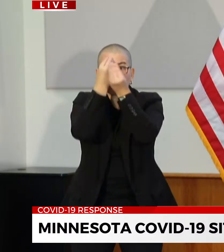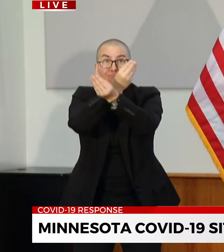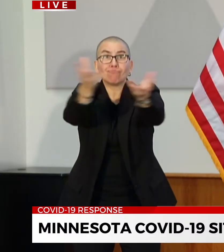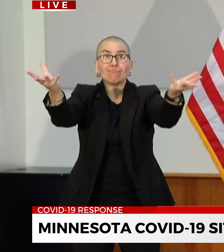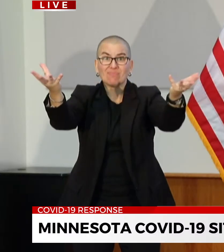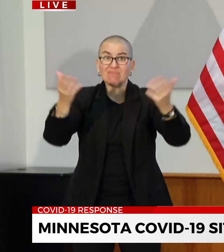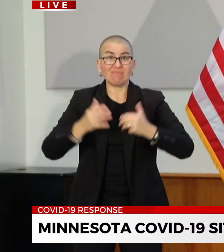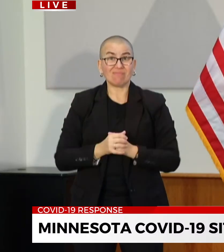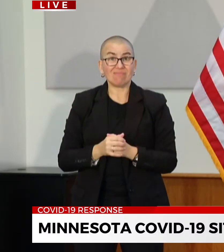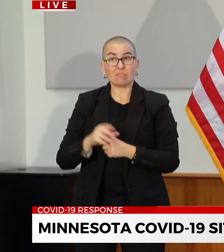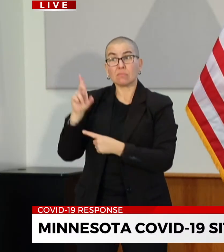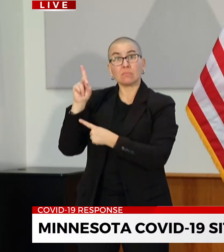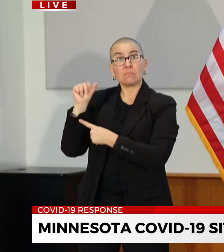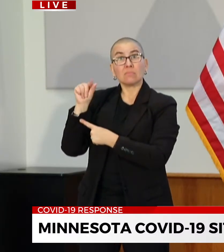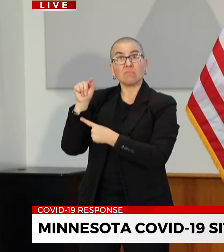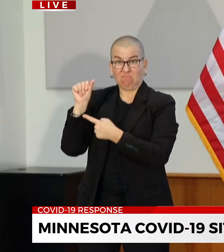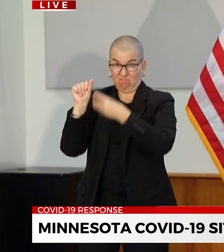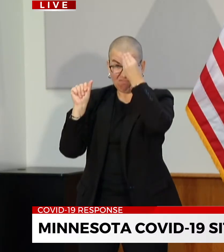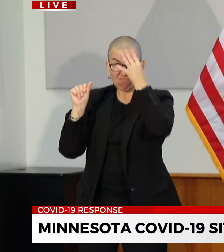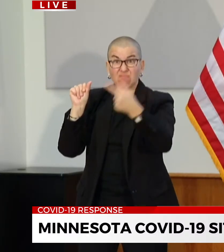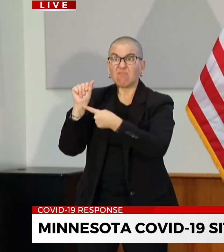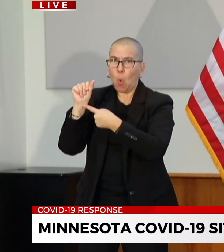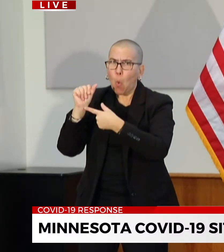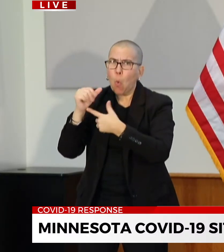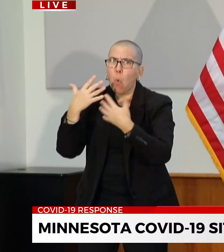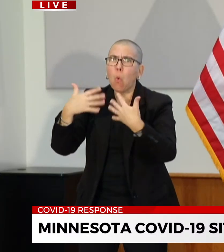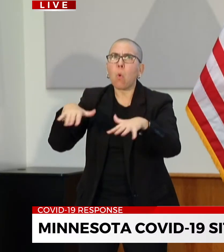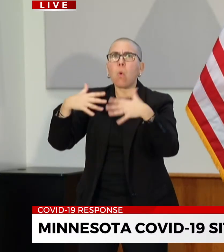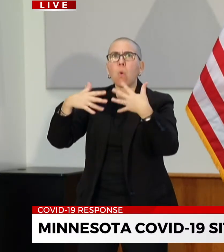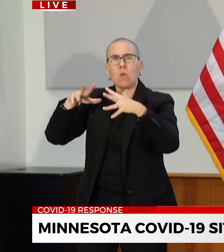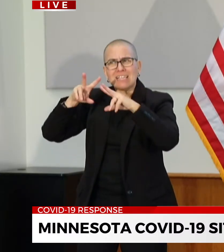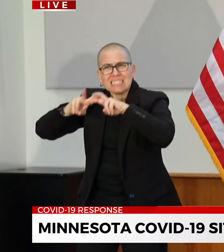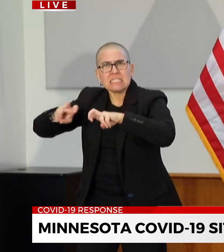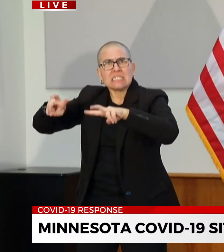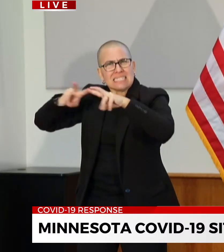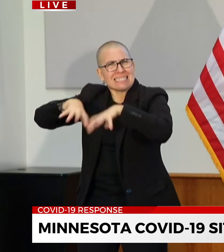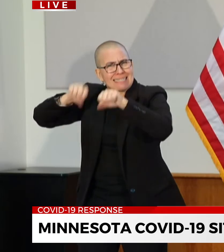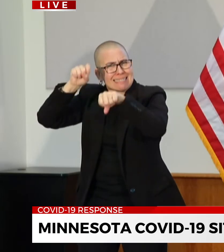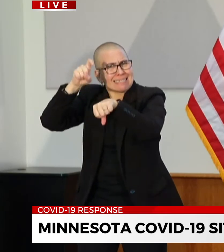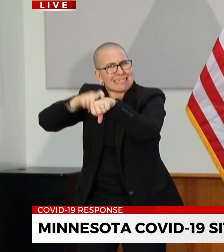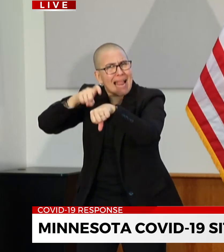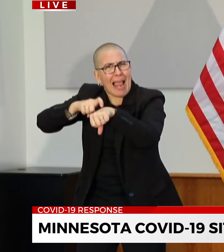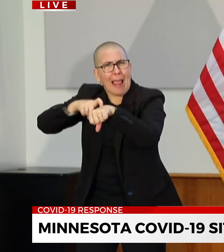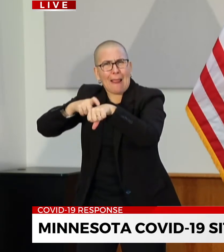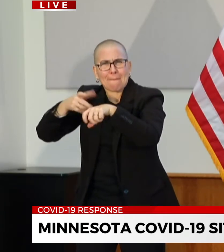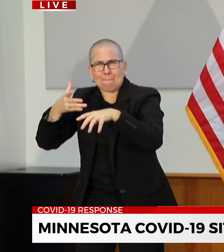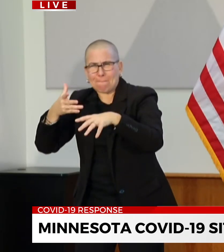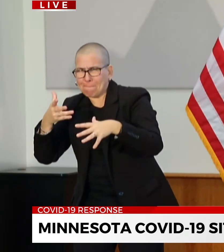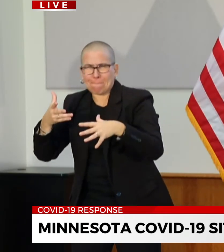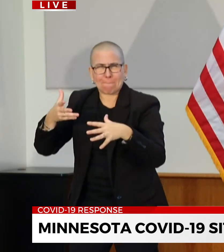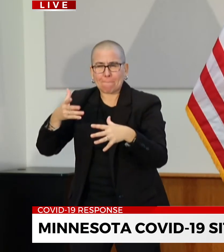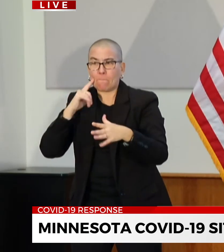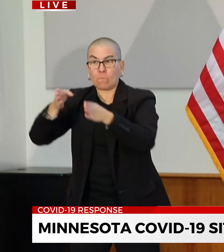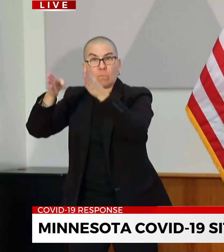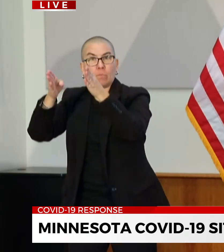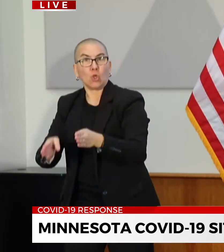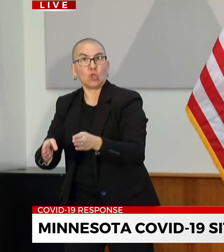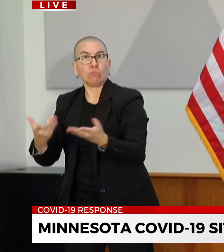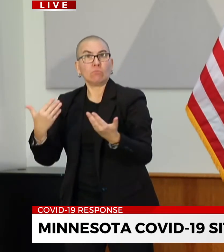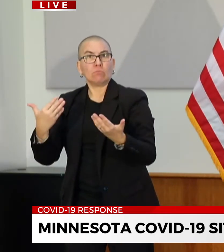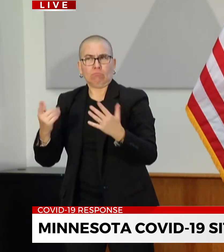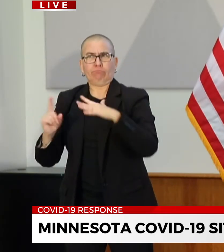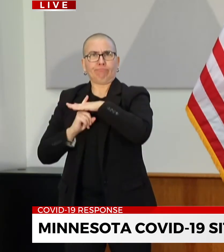course, between the time that a person gets tested and the results to be reported back to them and to MDH, and then